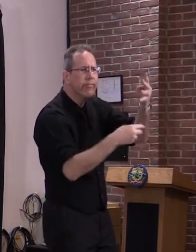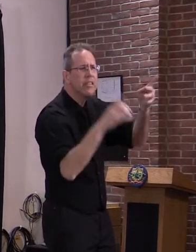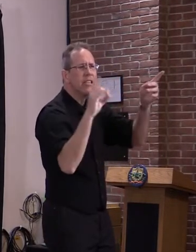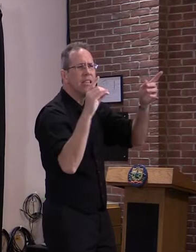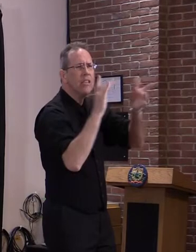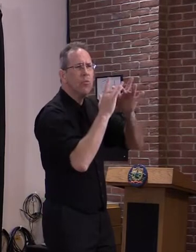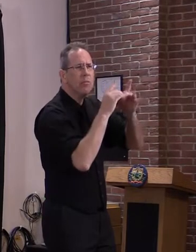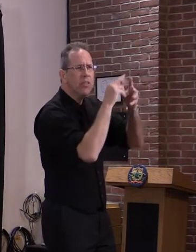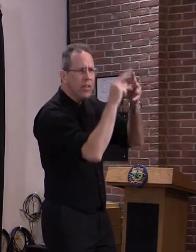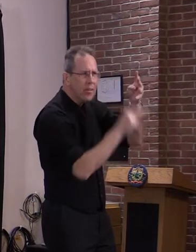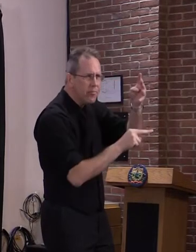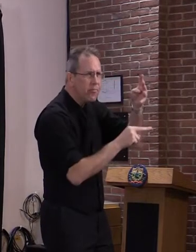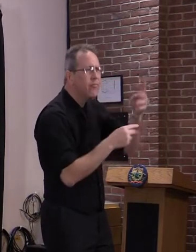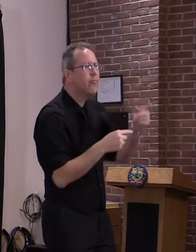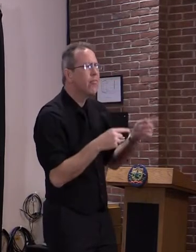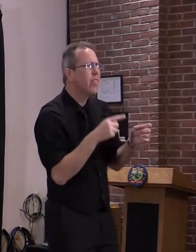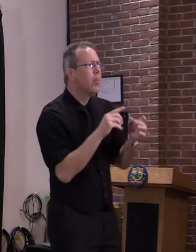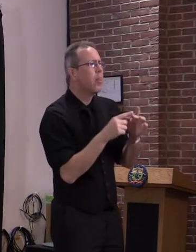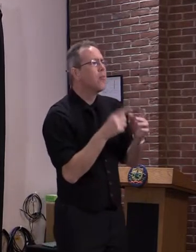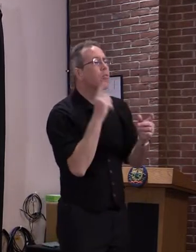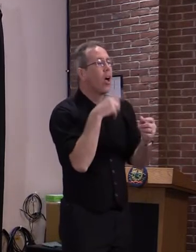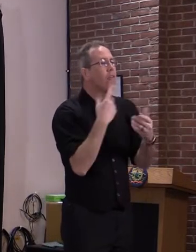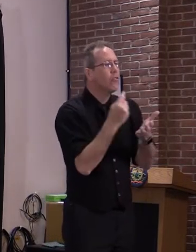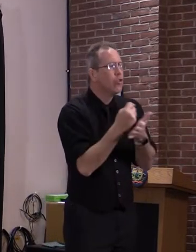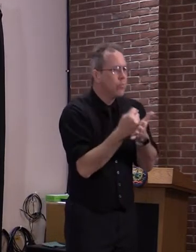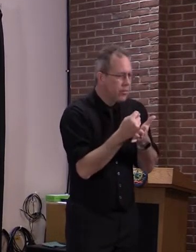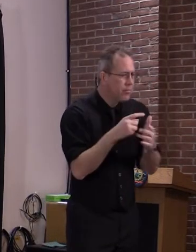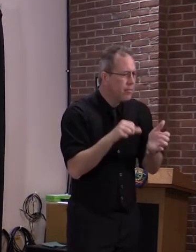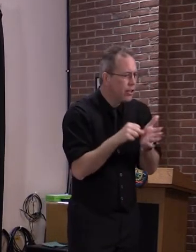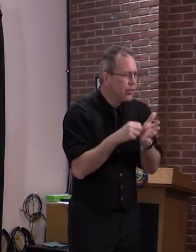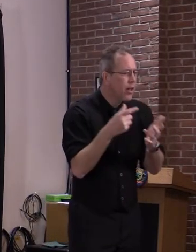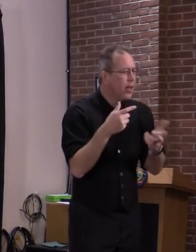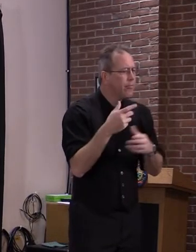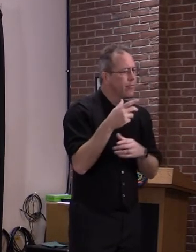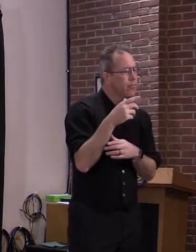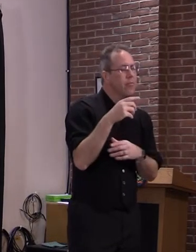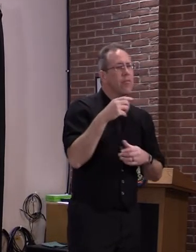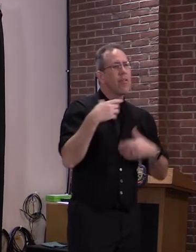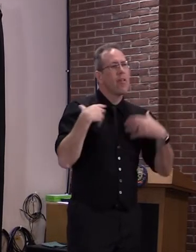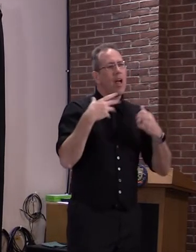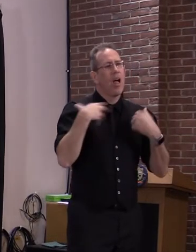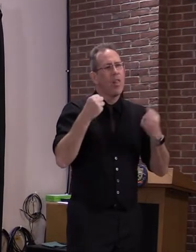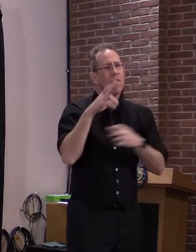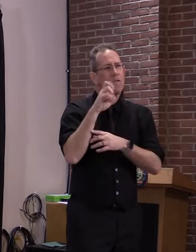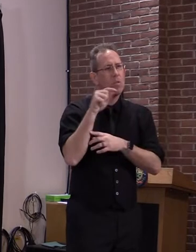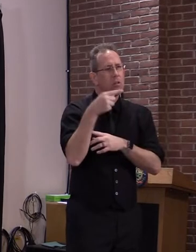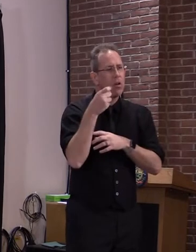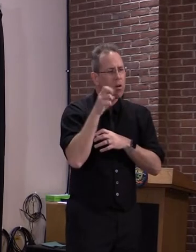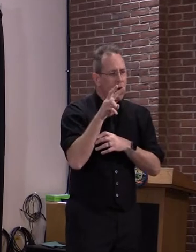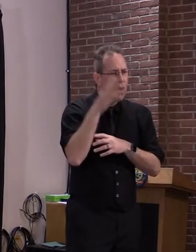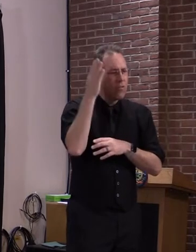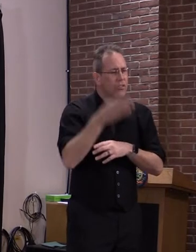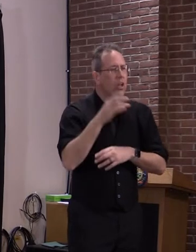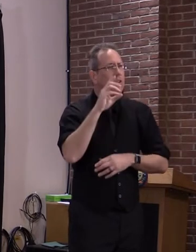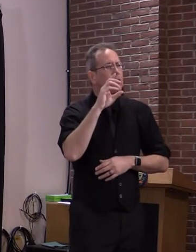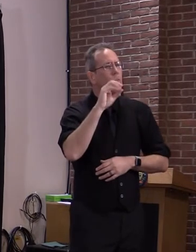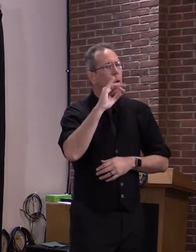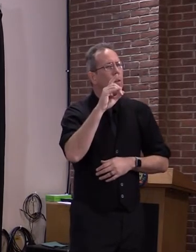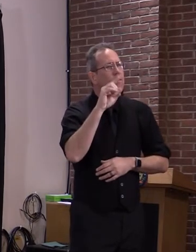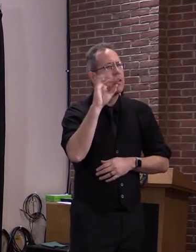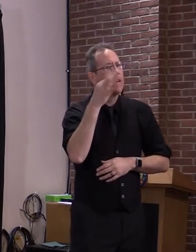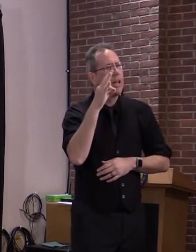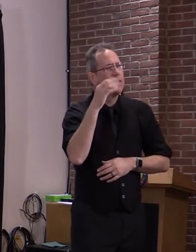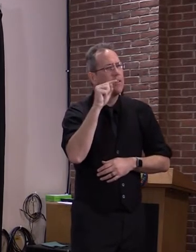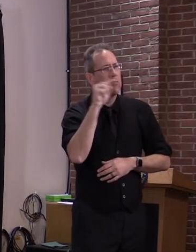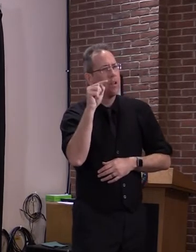COVID-19 portion of the webpage at the health department. I'll finish with a few quick